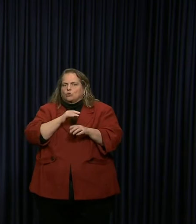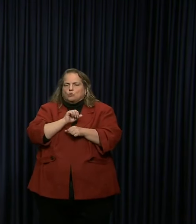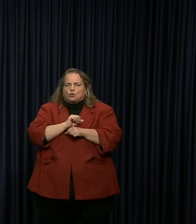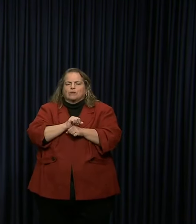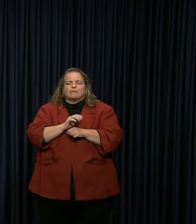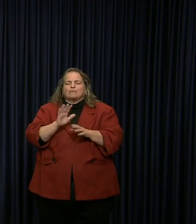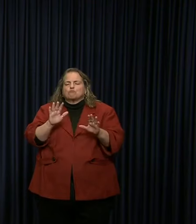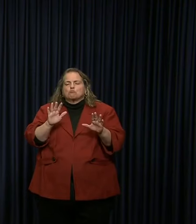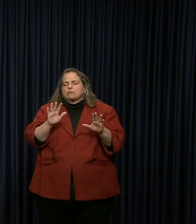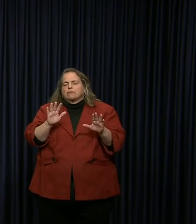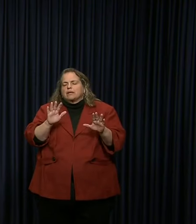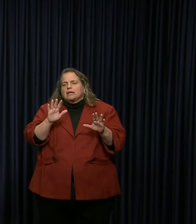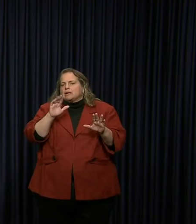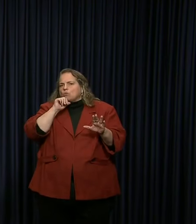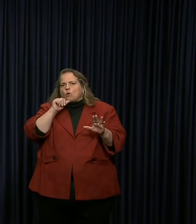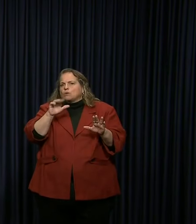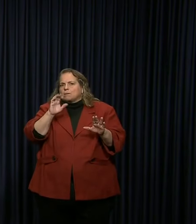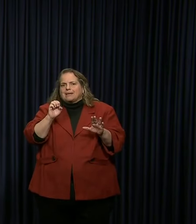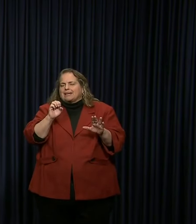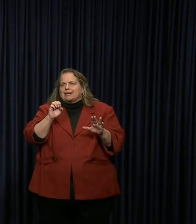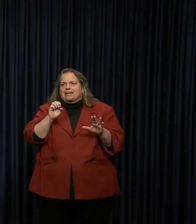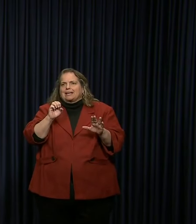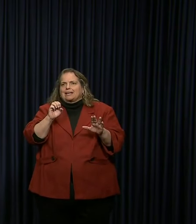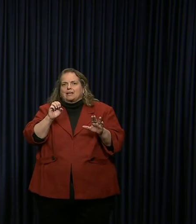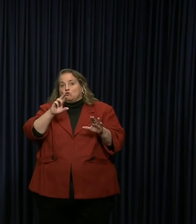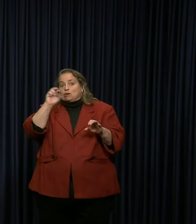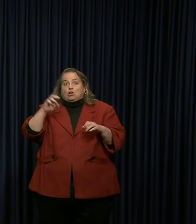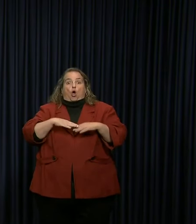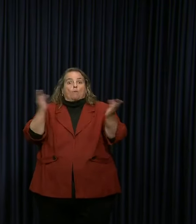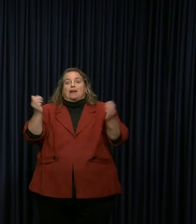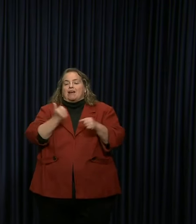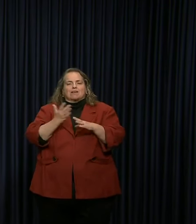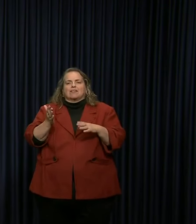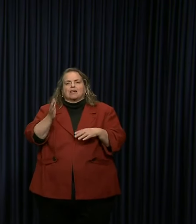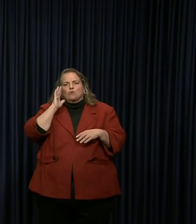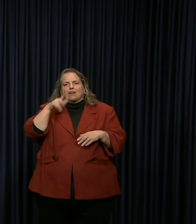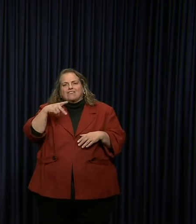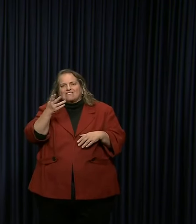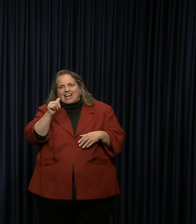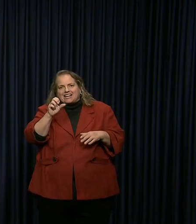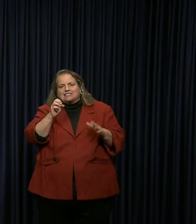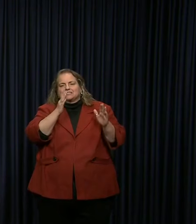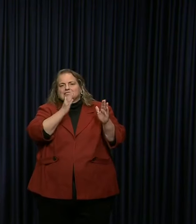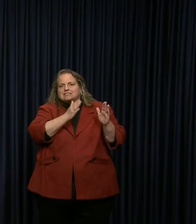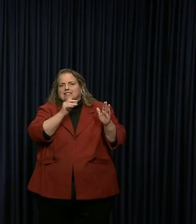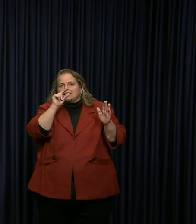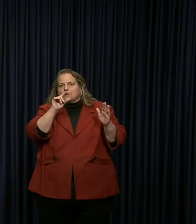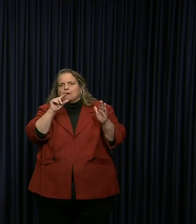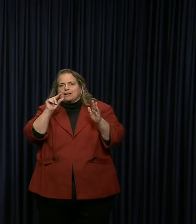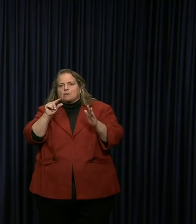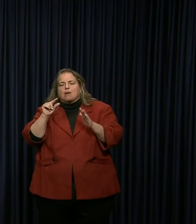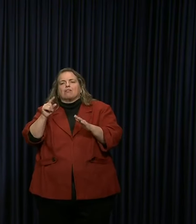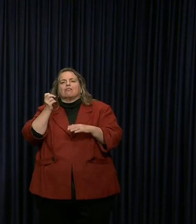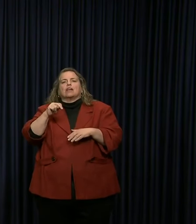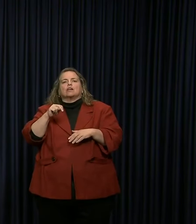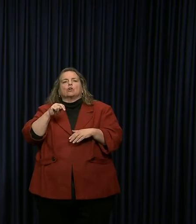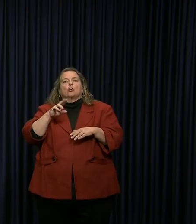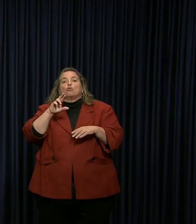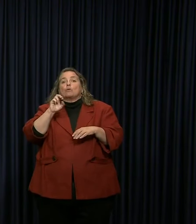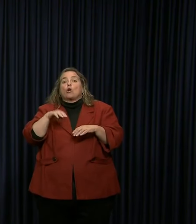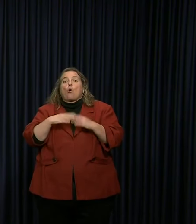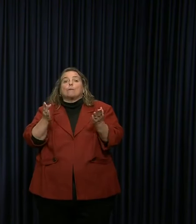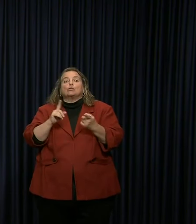it's it won't be something that's just entirely reopened. It's going to be even phased within that. And then we got to look at who it's reopened to,